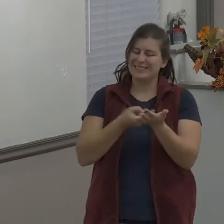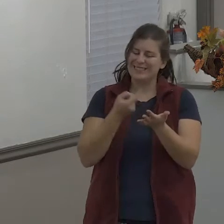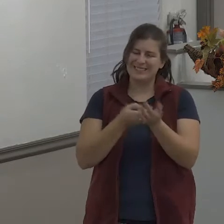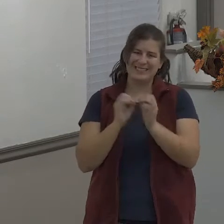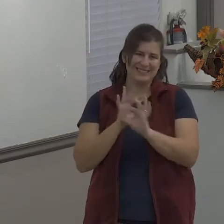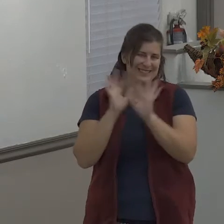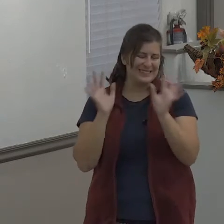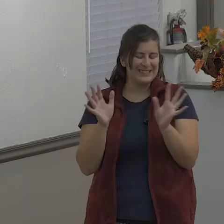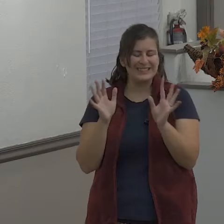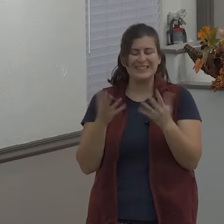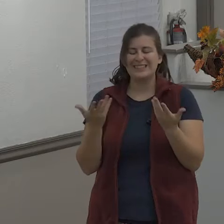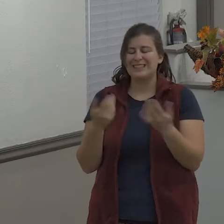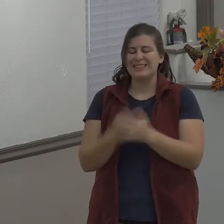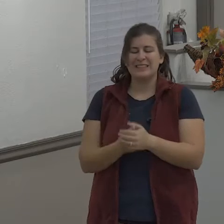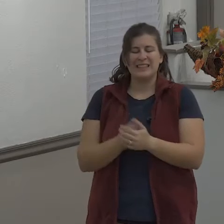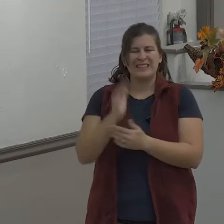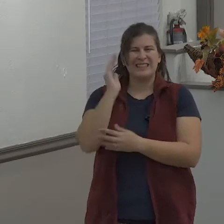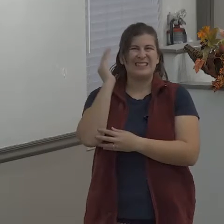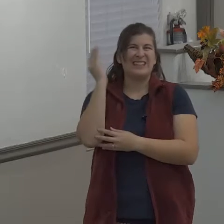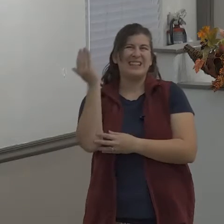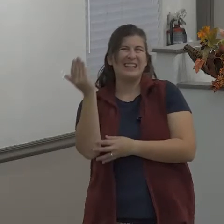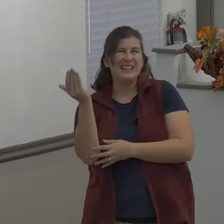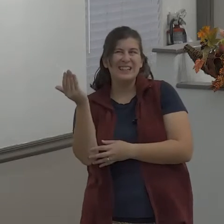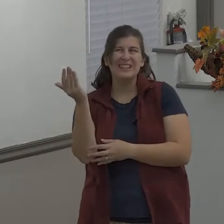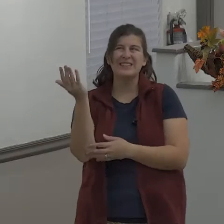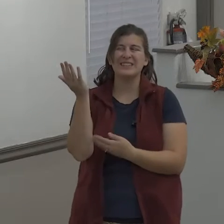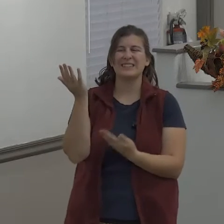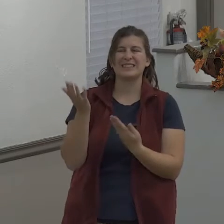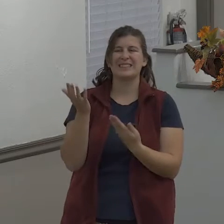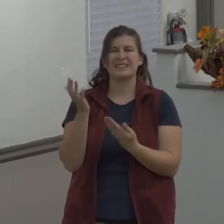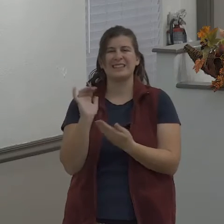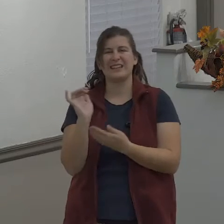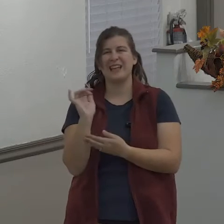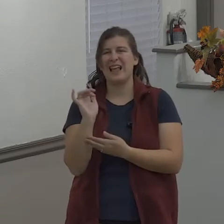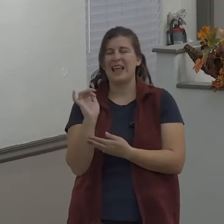sometimes, quite frankly, you know, it seems that